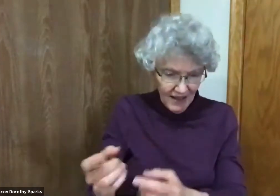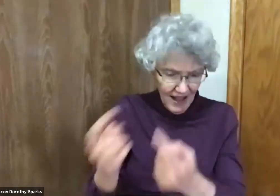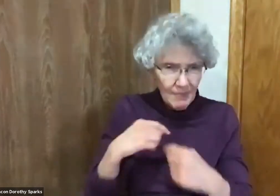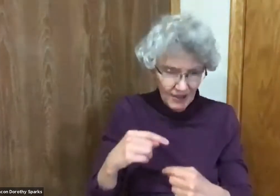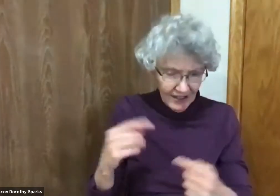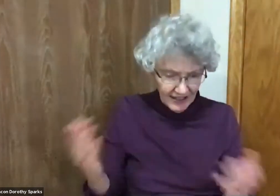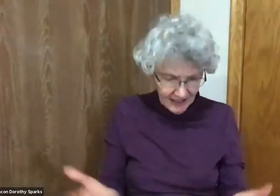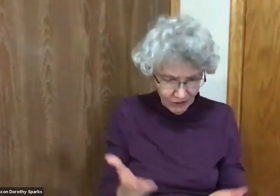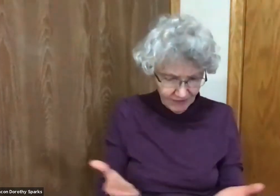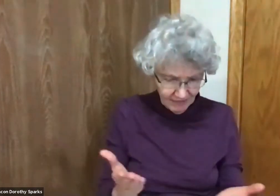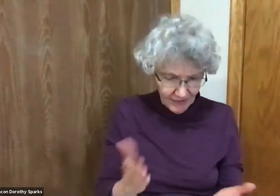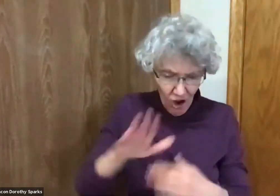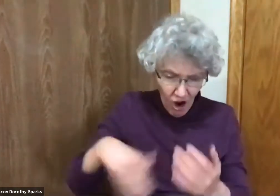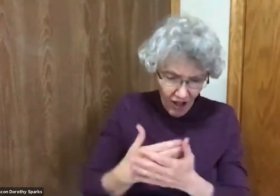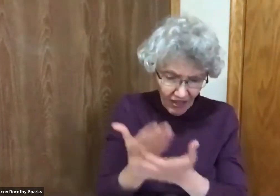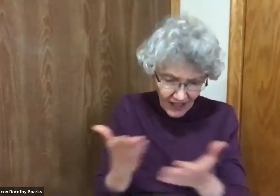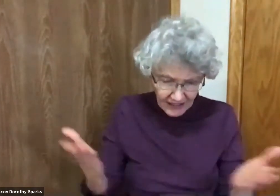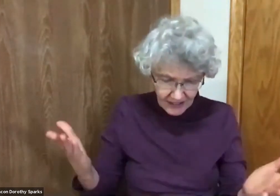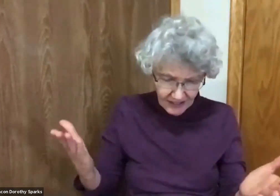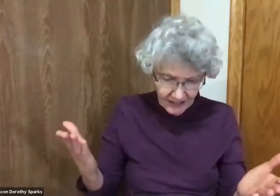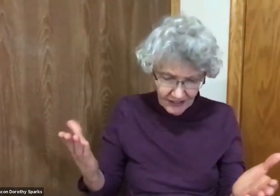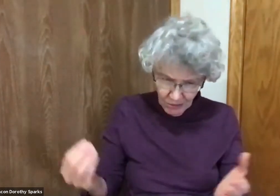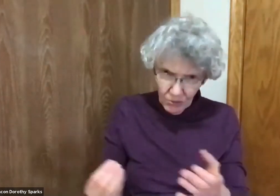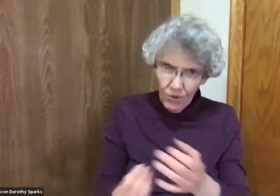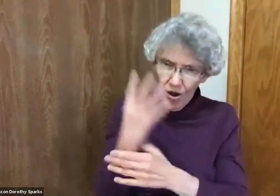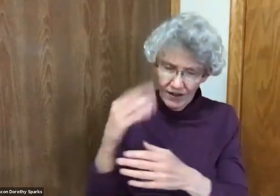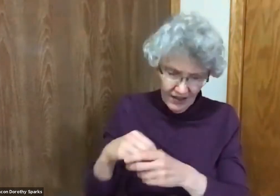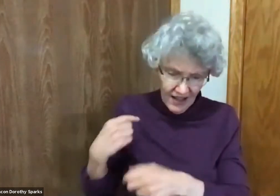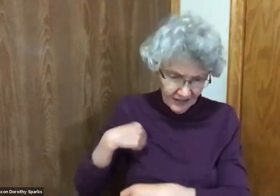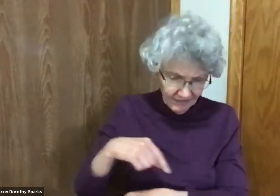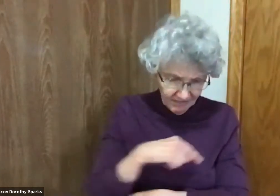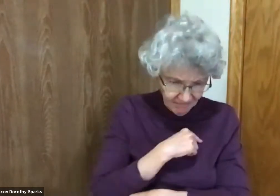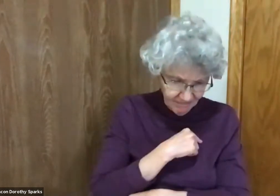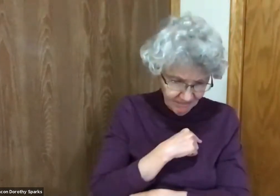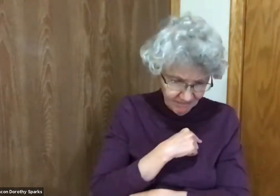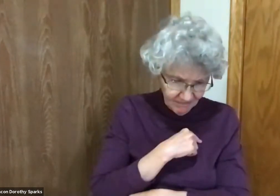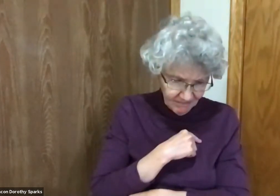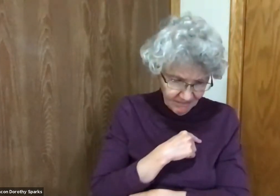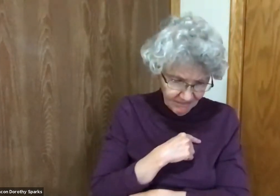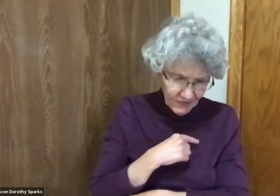that your kingdom has come. It is growing among us now,